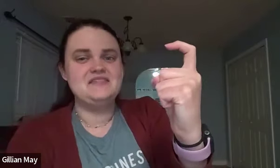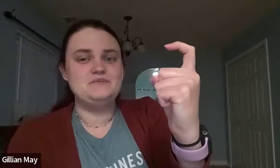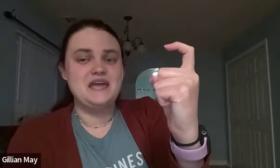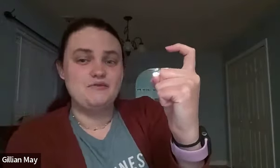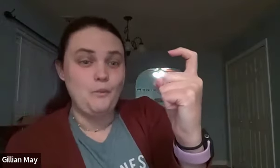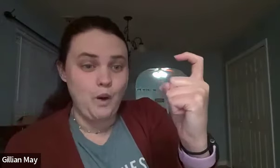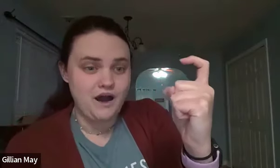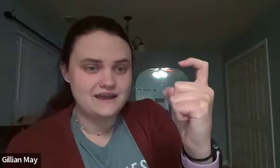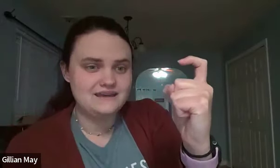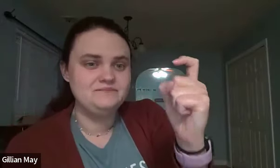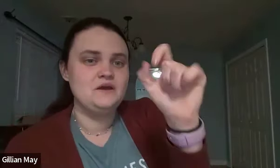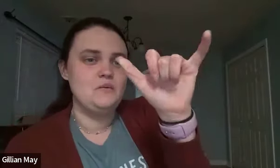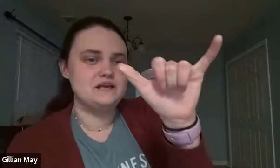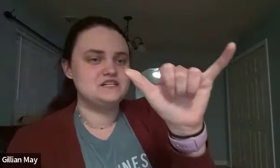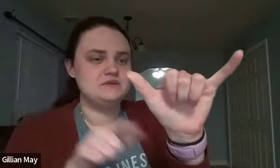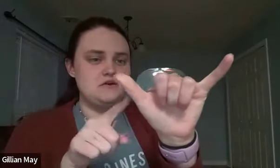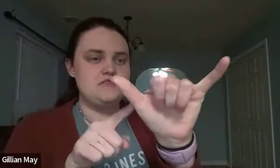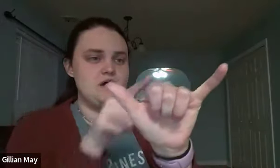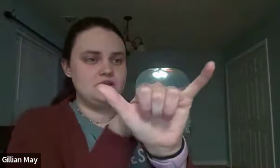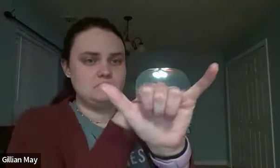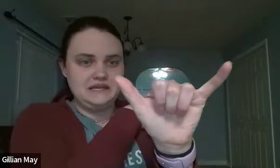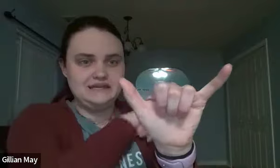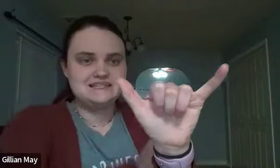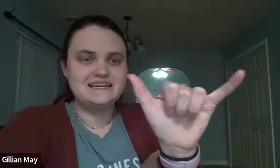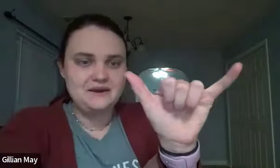Then we have Y. Y is going to be your thumb and your pinky sticking out.